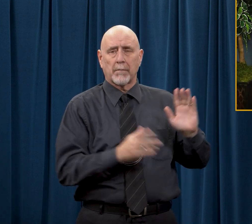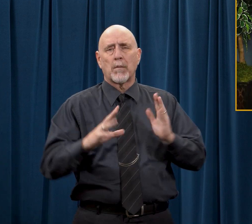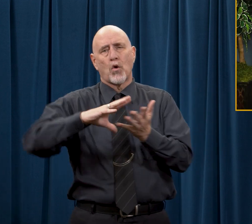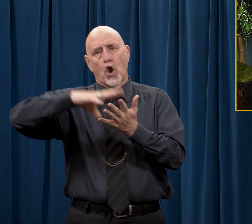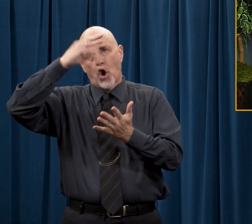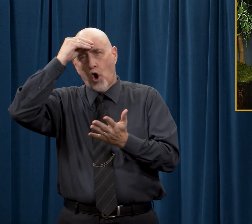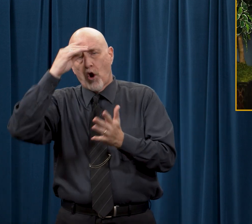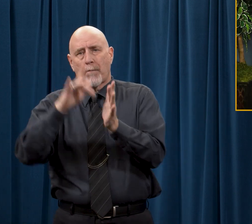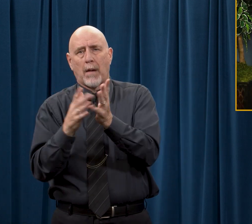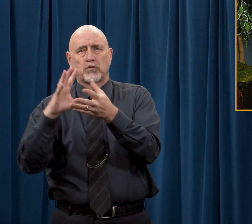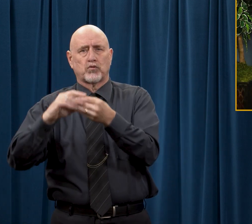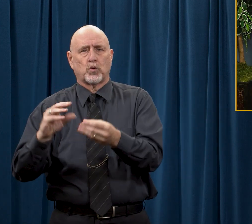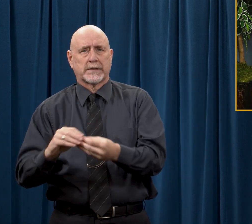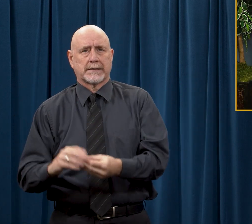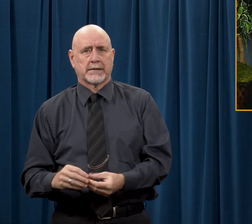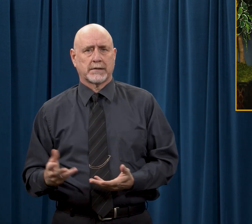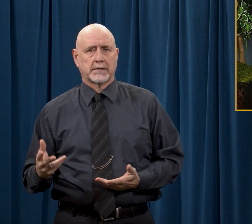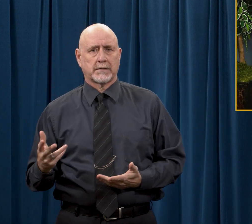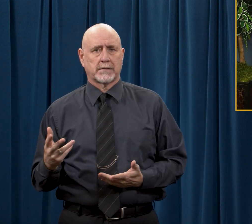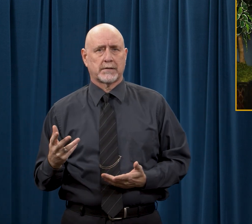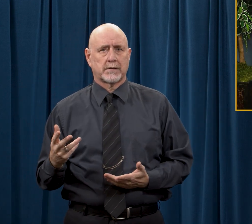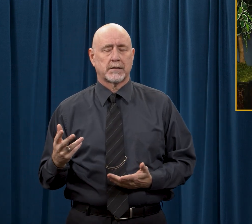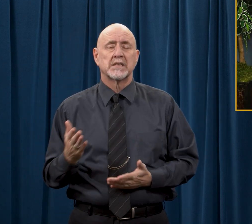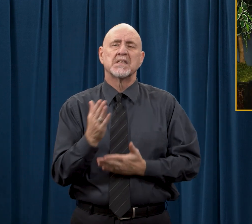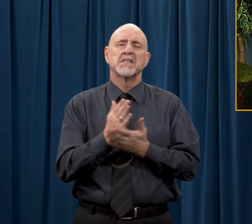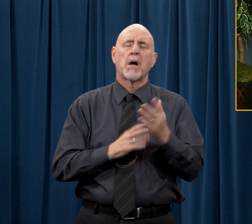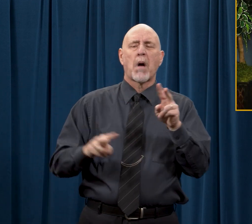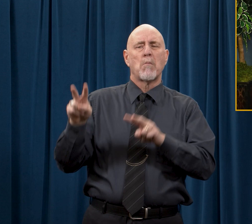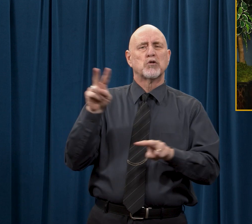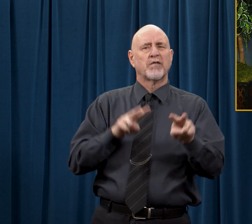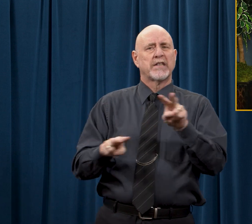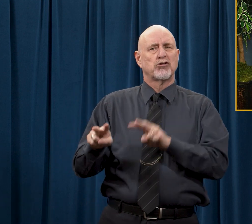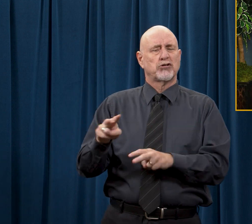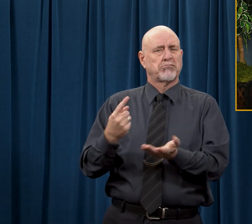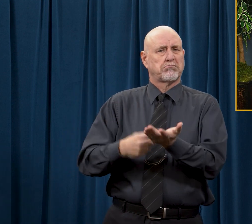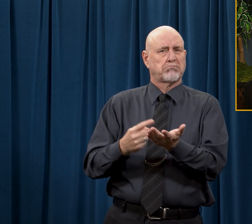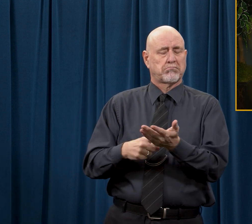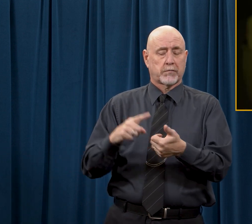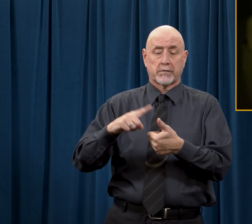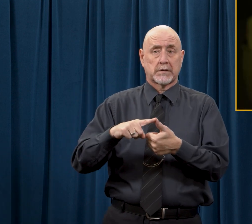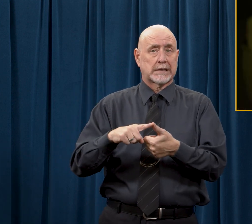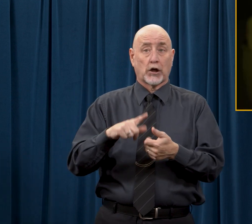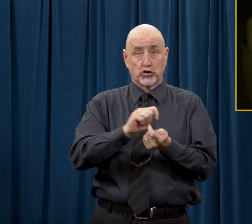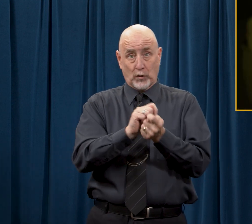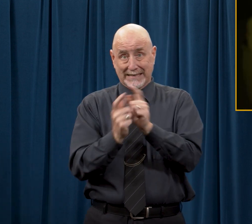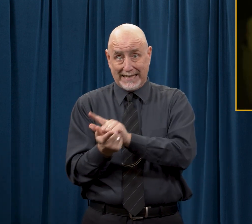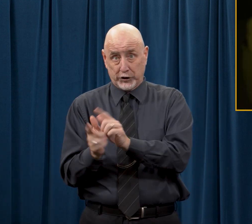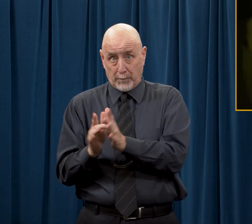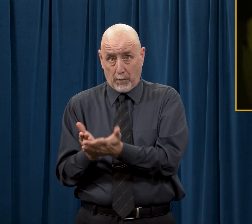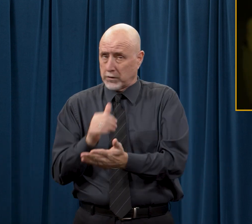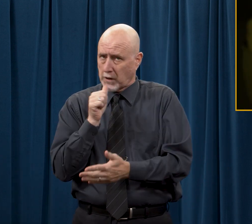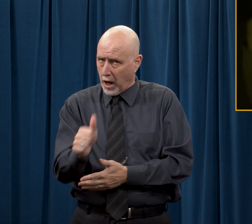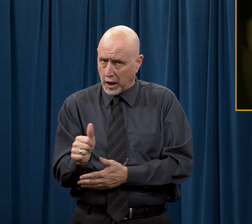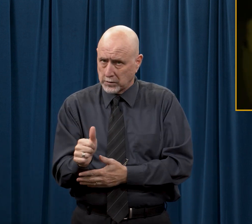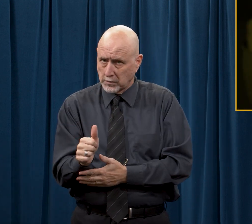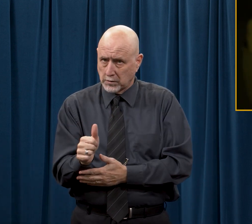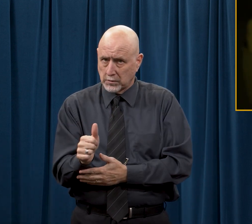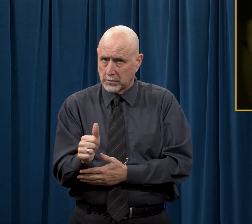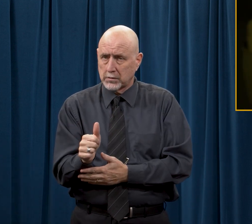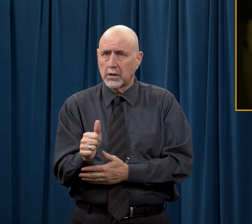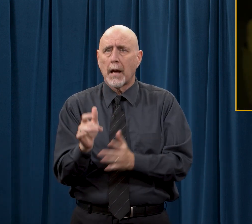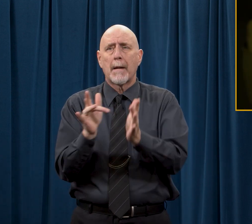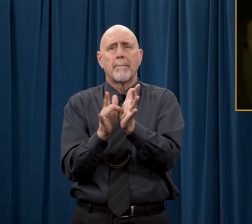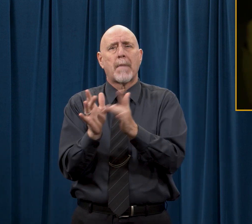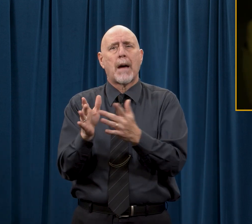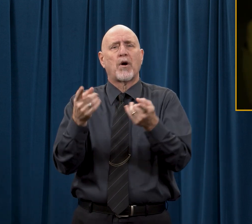that the people learned the Bible stories. But some observations need to be made. First, this is not a translation of the